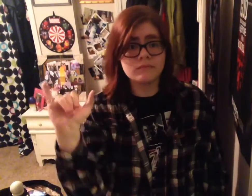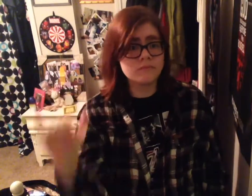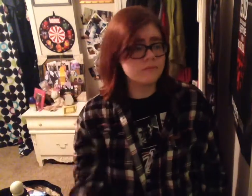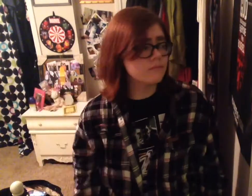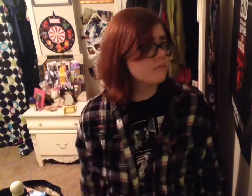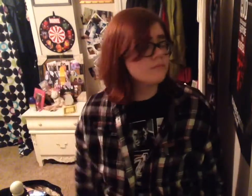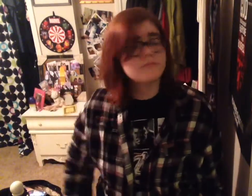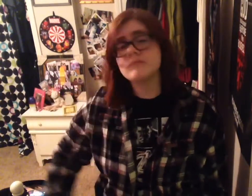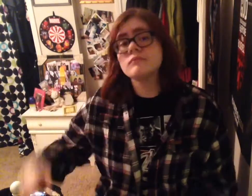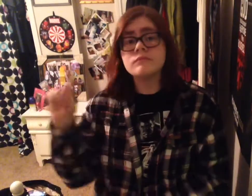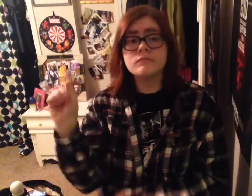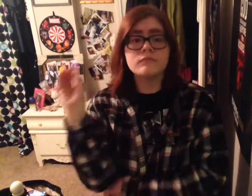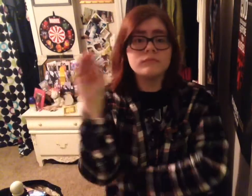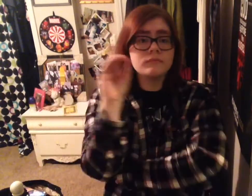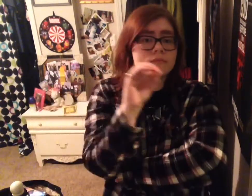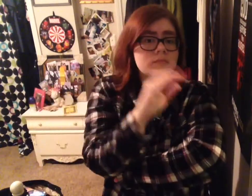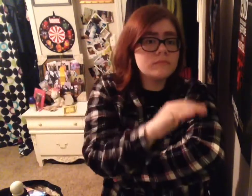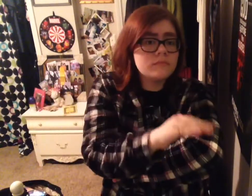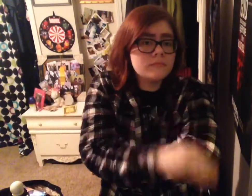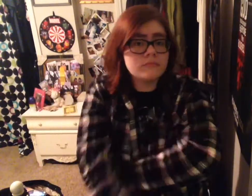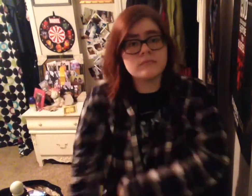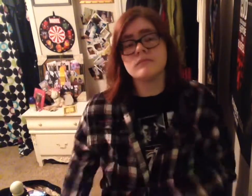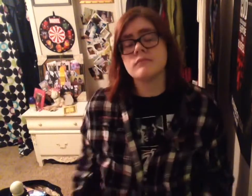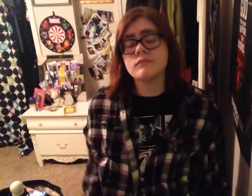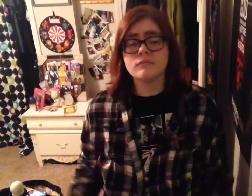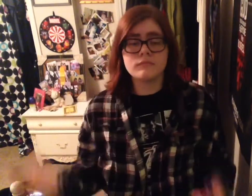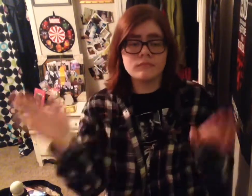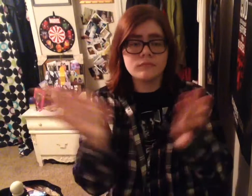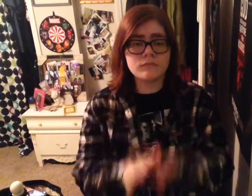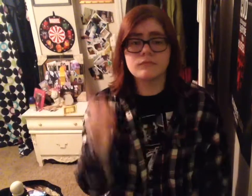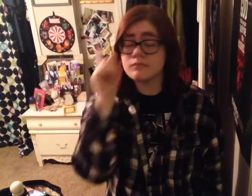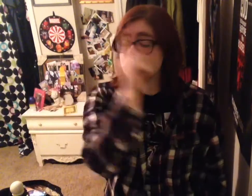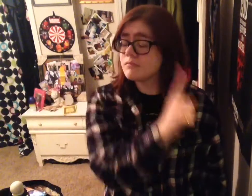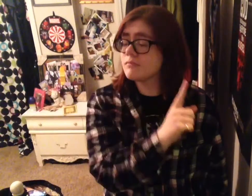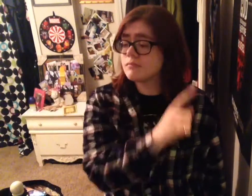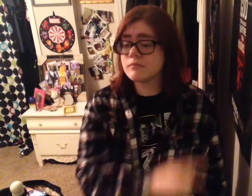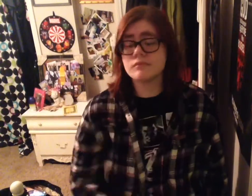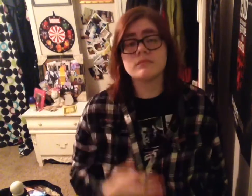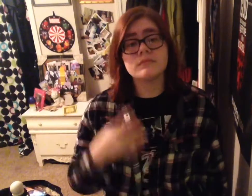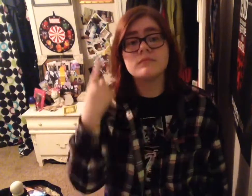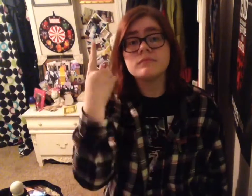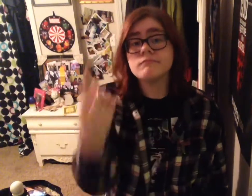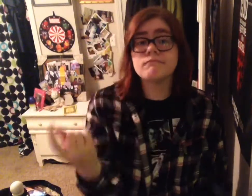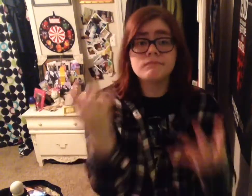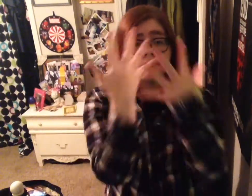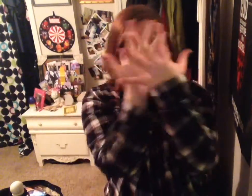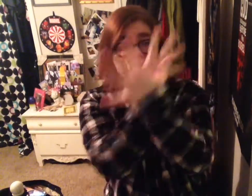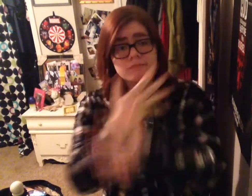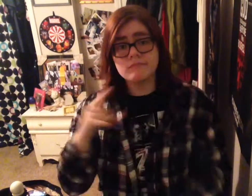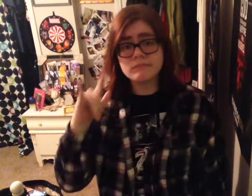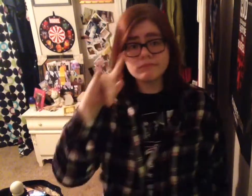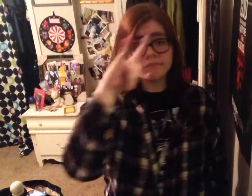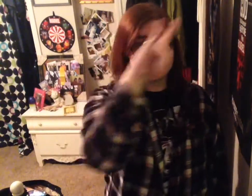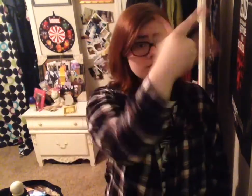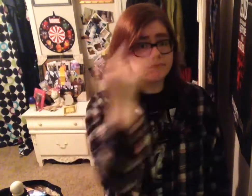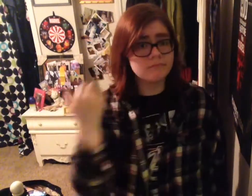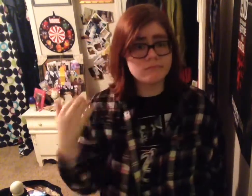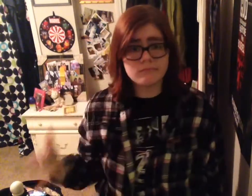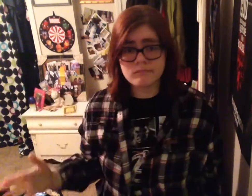Then one night as I closed my eyes I saw a shadow flying high